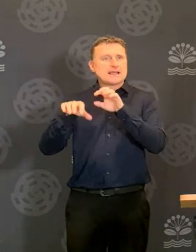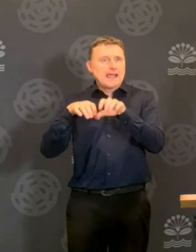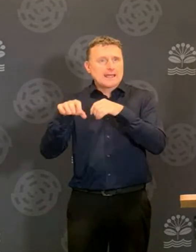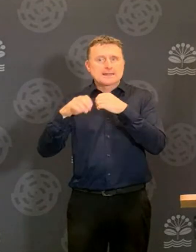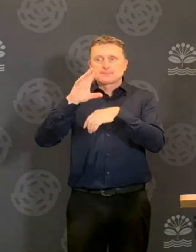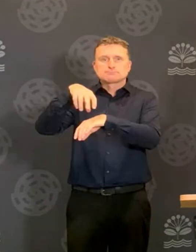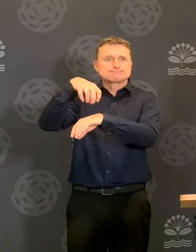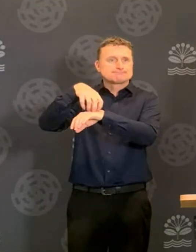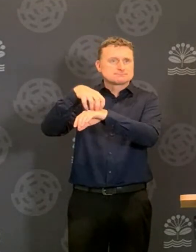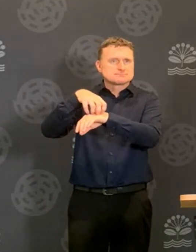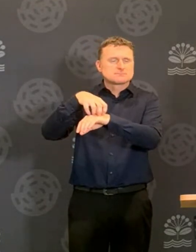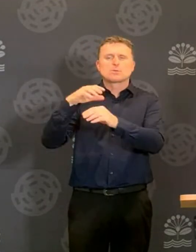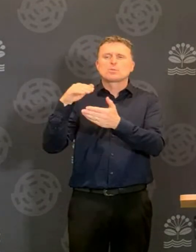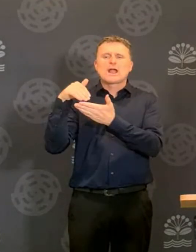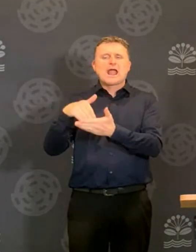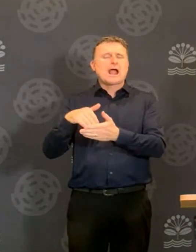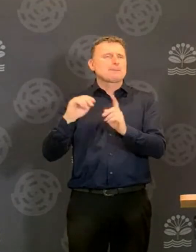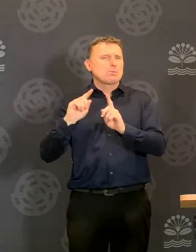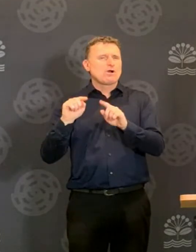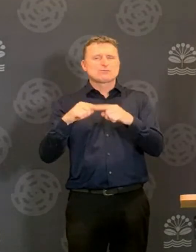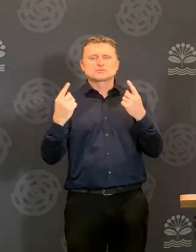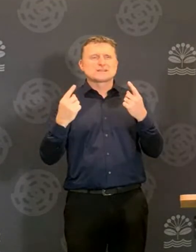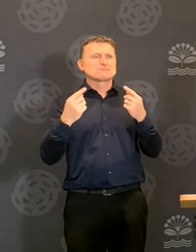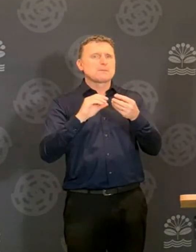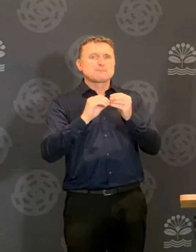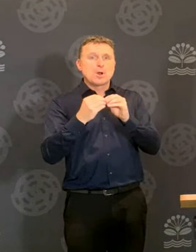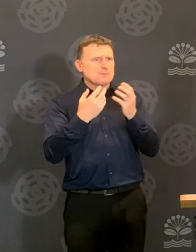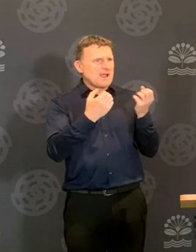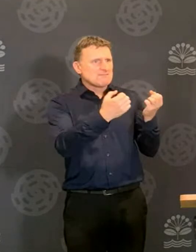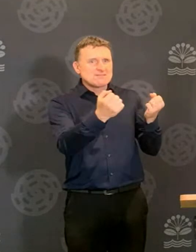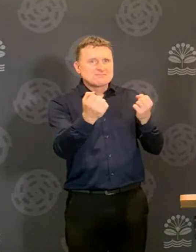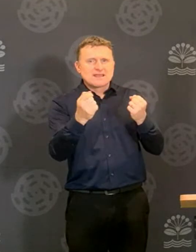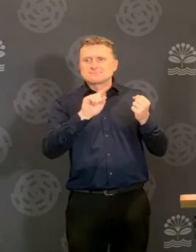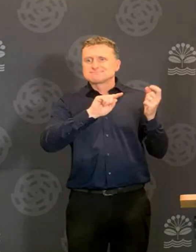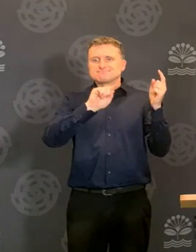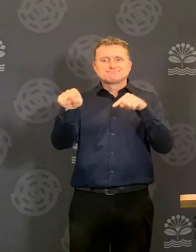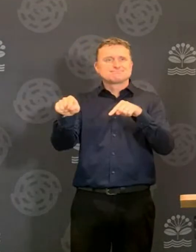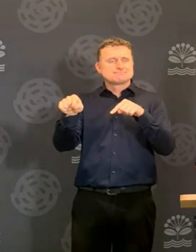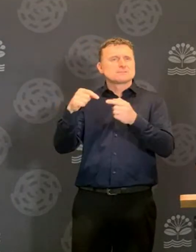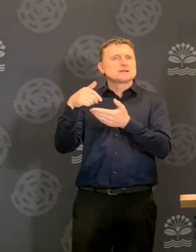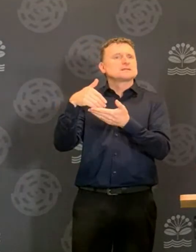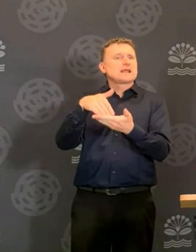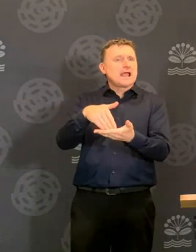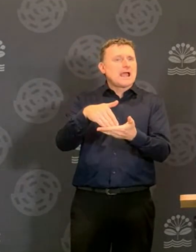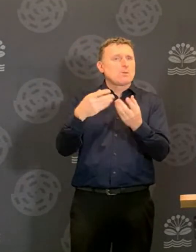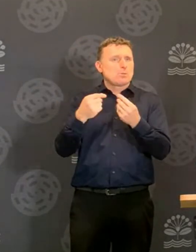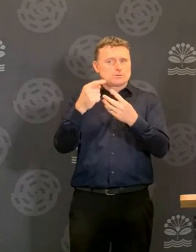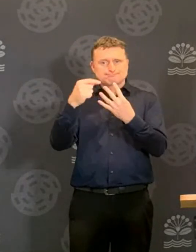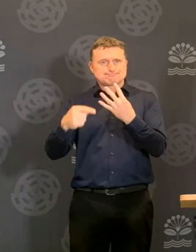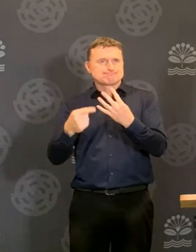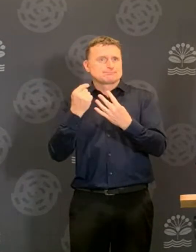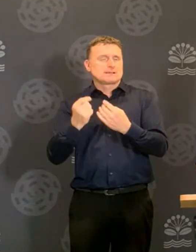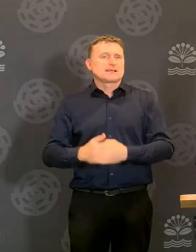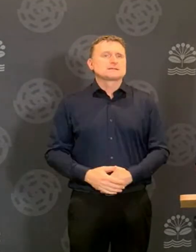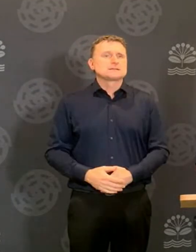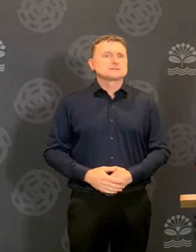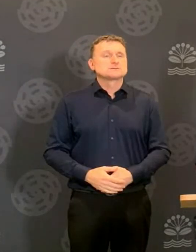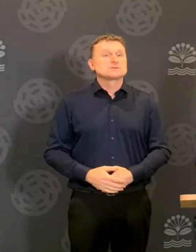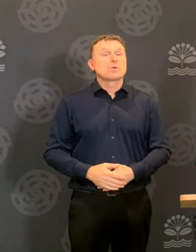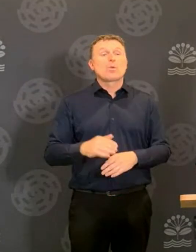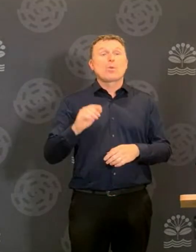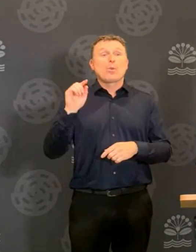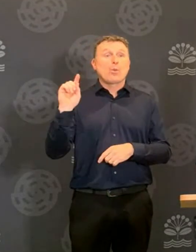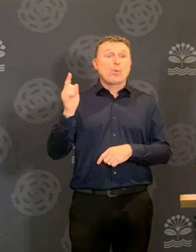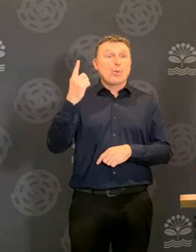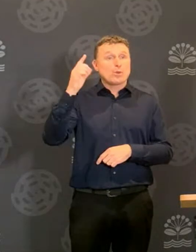alternative solutions for the range, I guess, of animals that can be impacted by this event. And the shelters that we're working with,